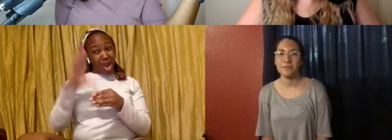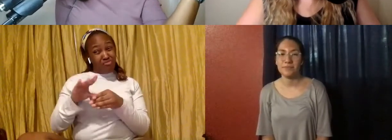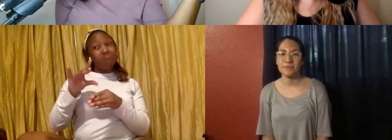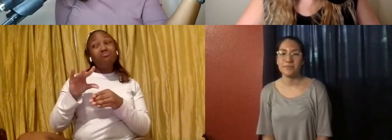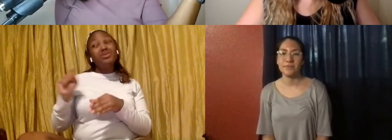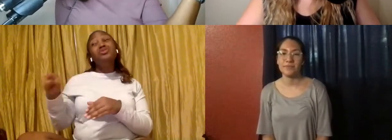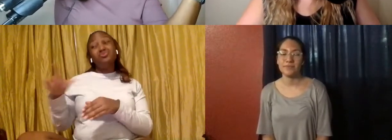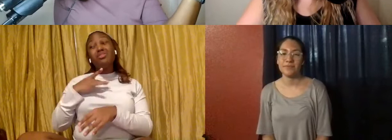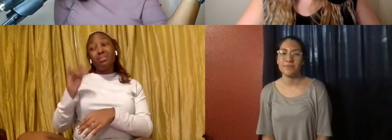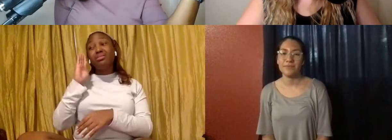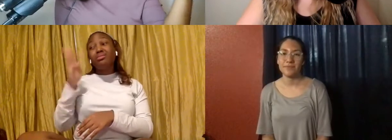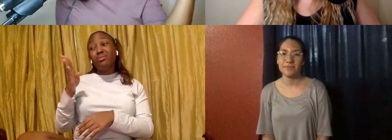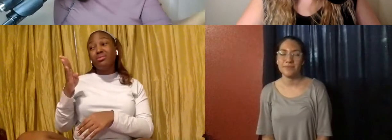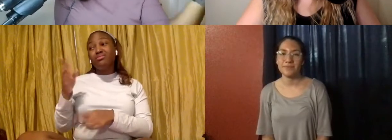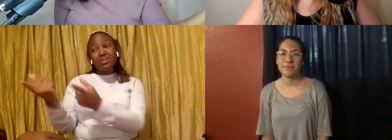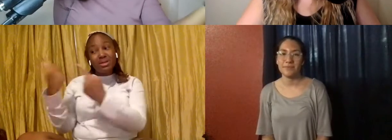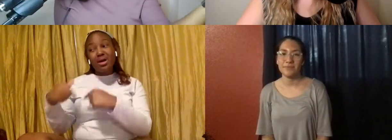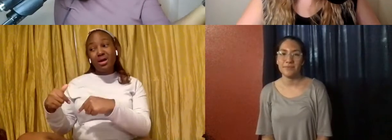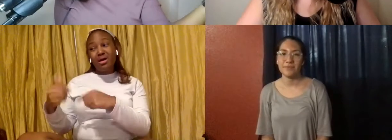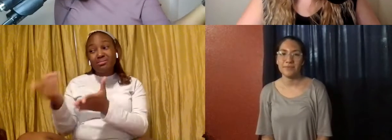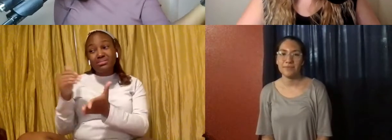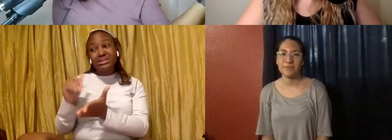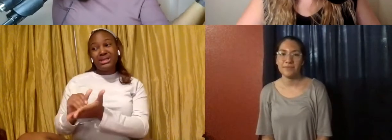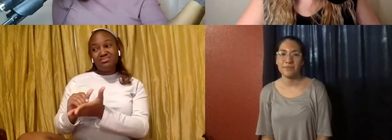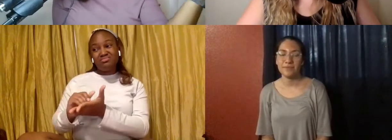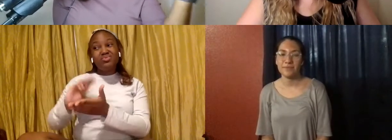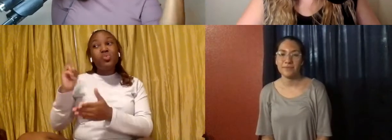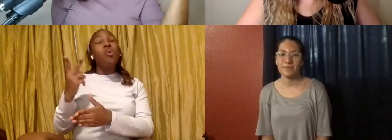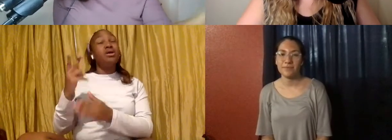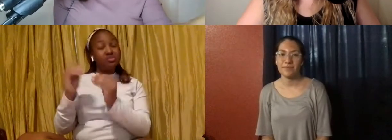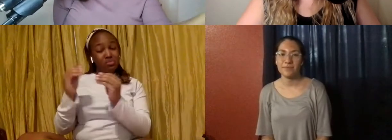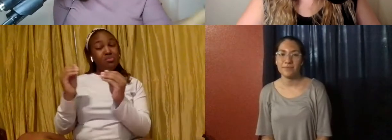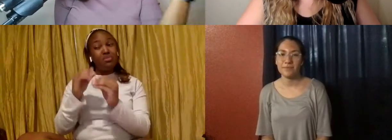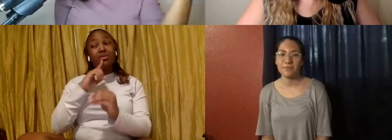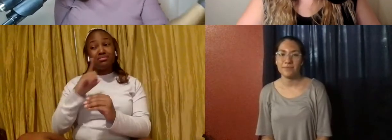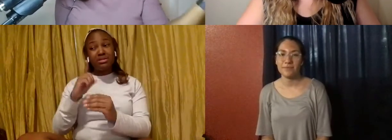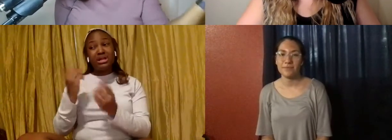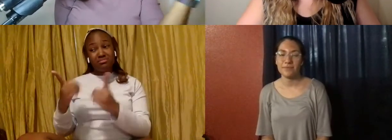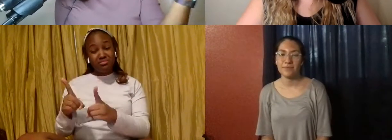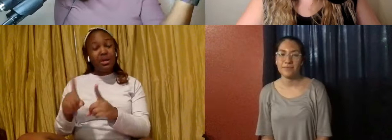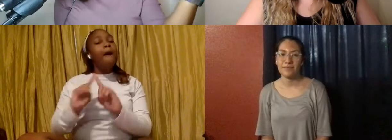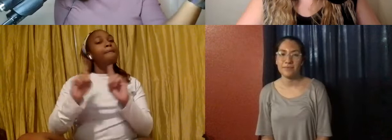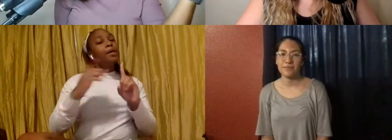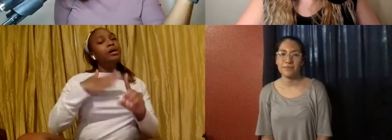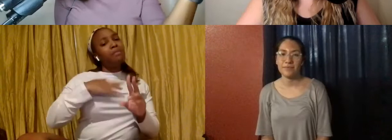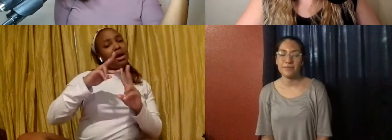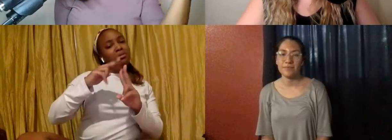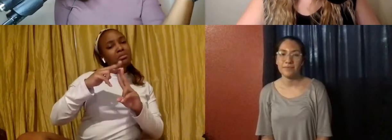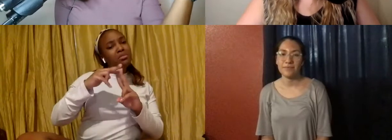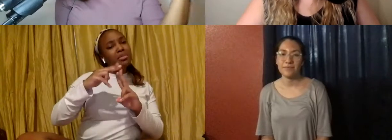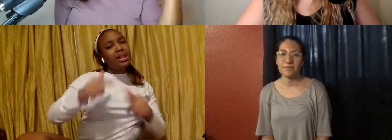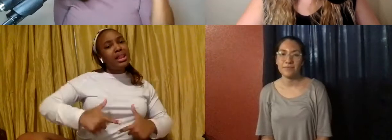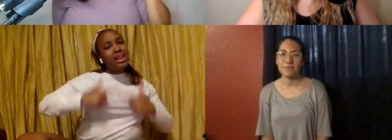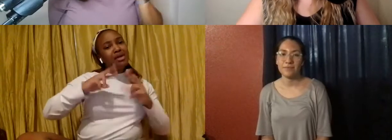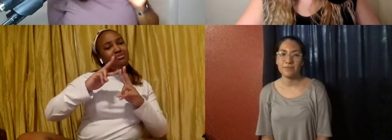back again, which you literally did twice more, right? But life partner, sure. Like I will trim no matter what,